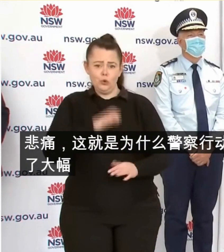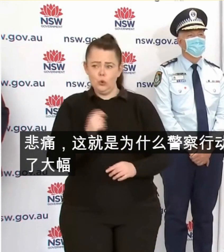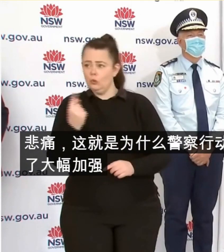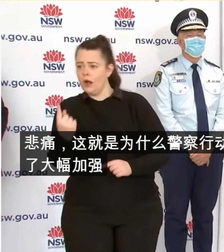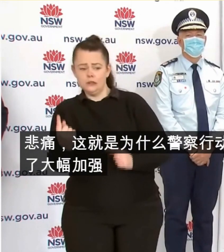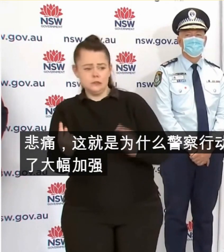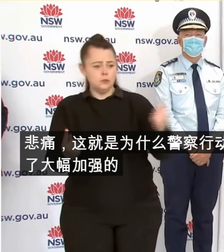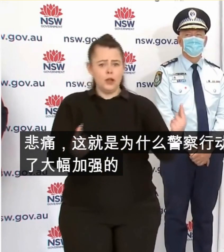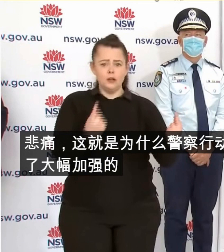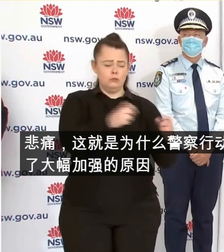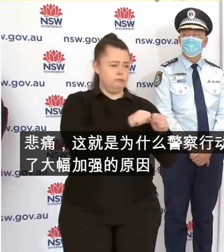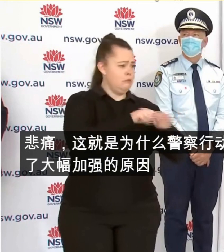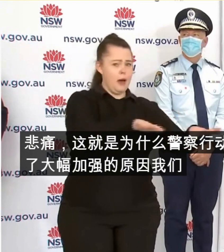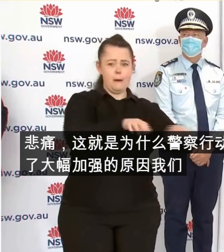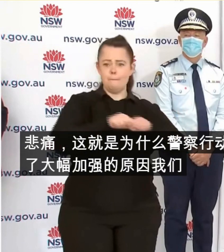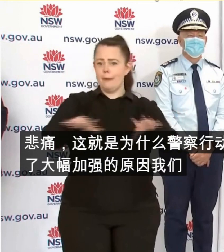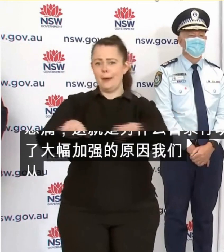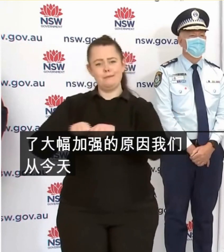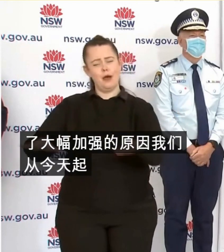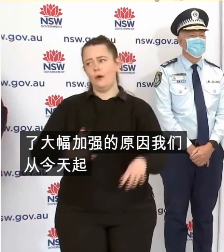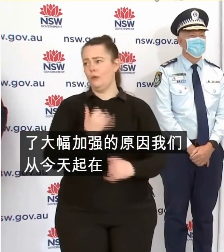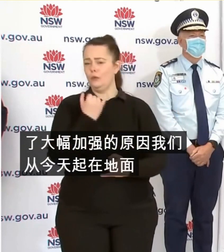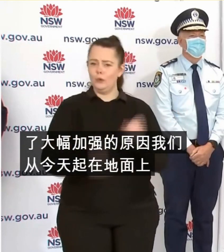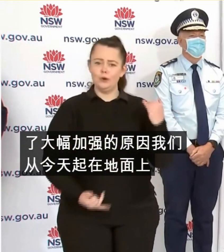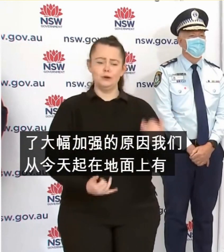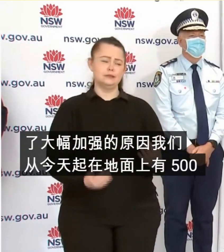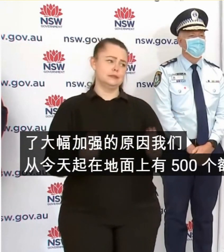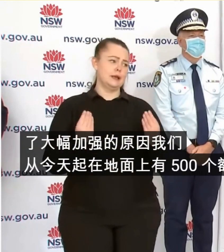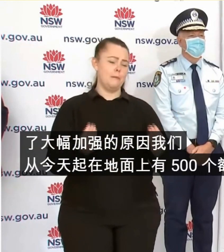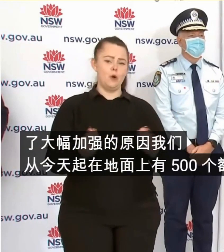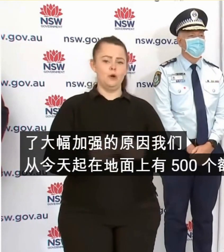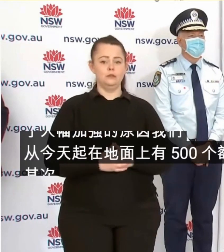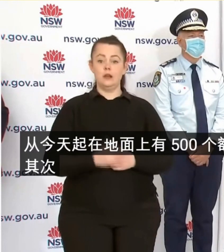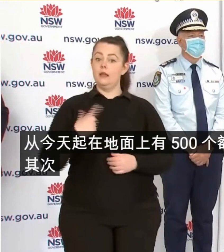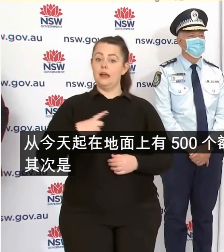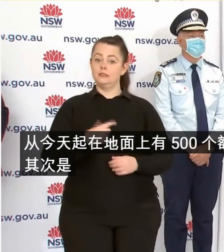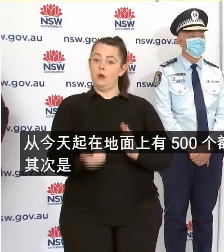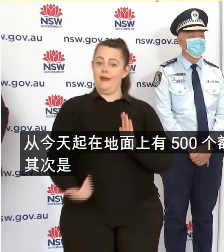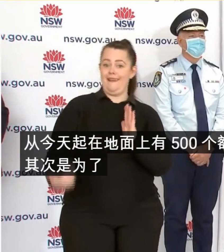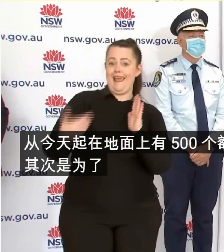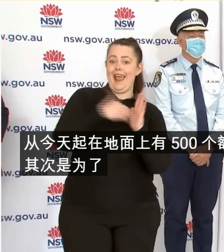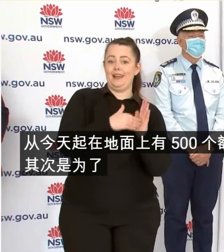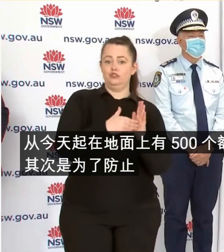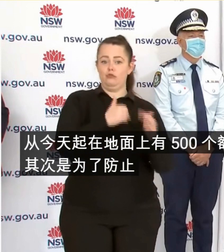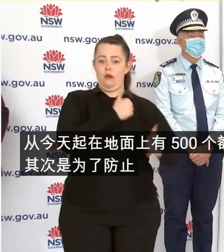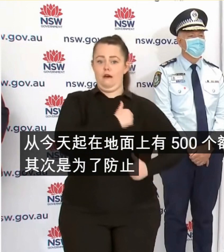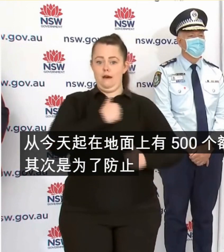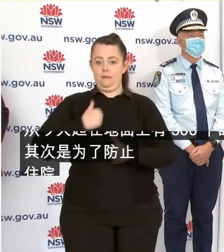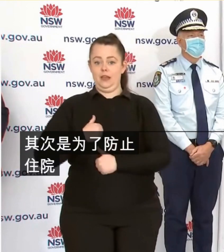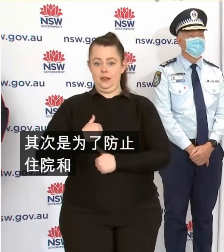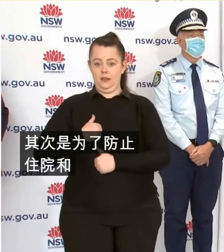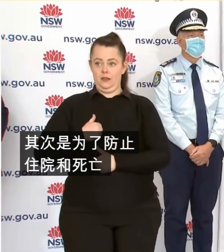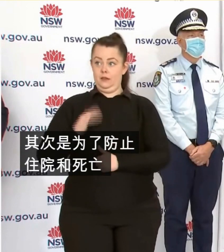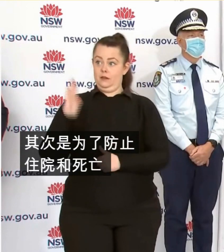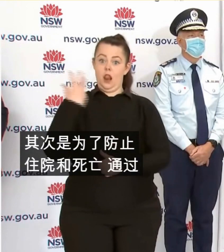operations have been substantially enhanced. We have 500 extra ADF on the ground from today. And secondly is to